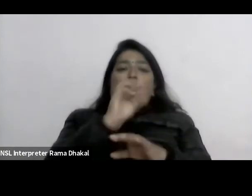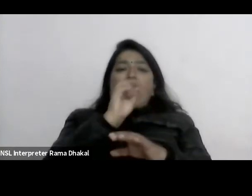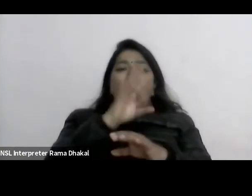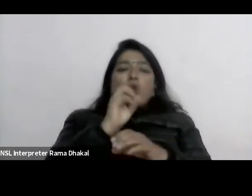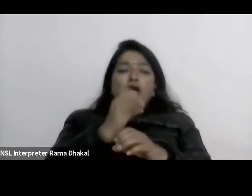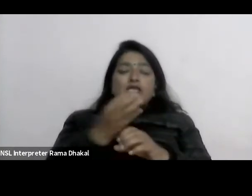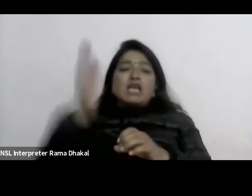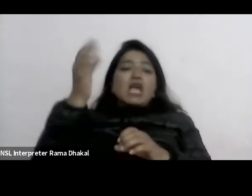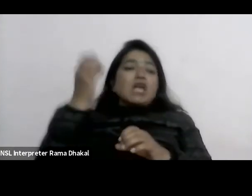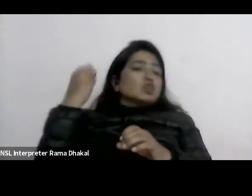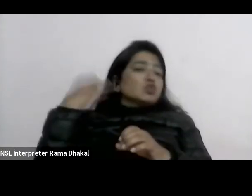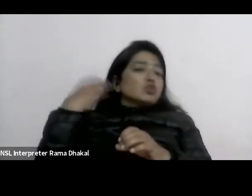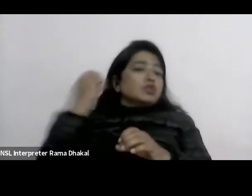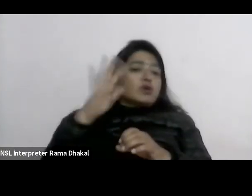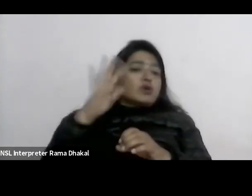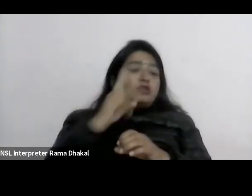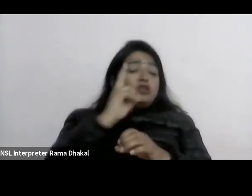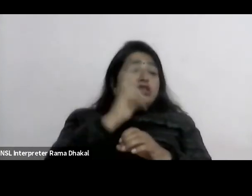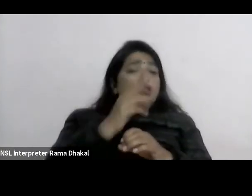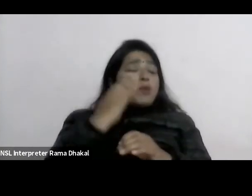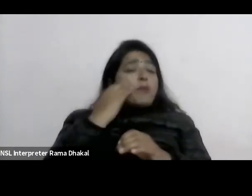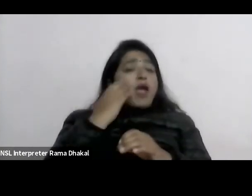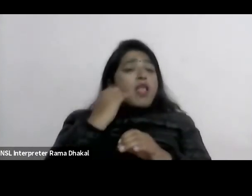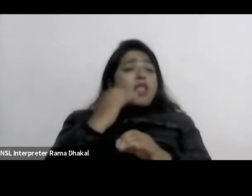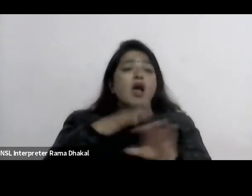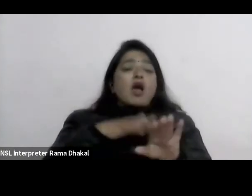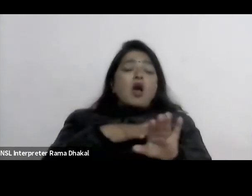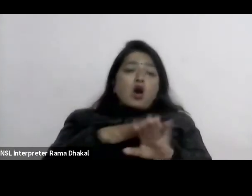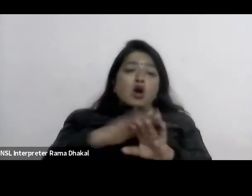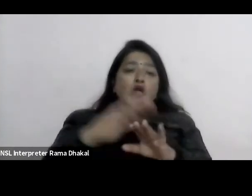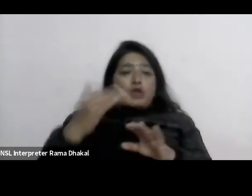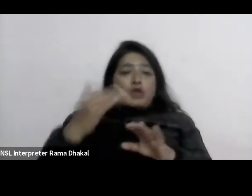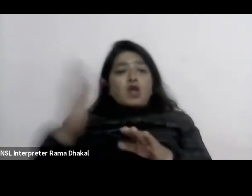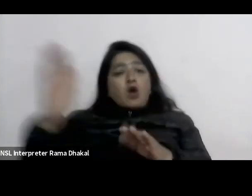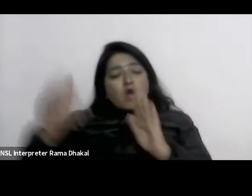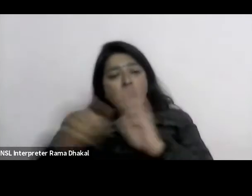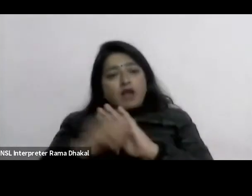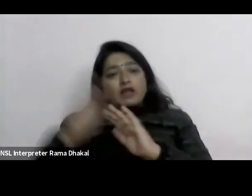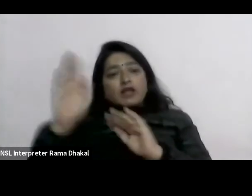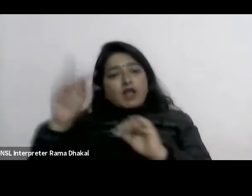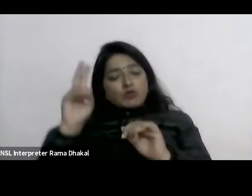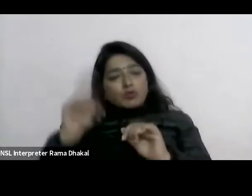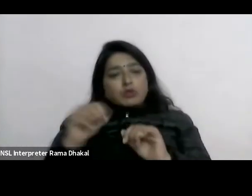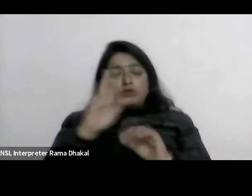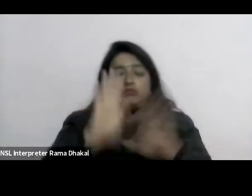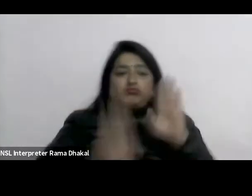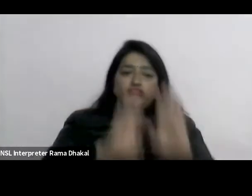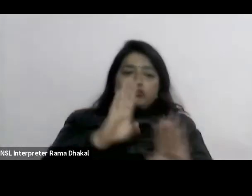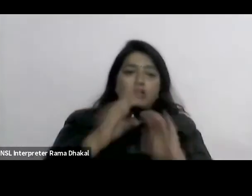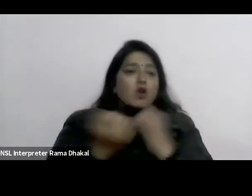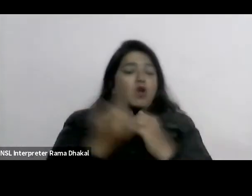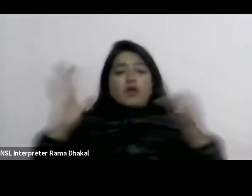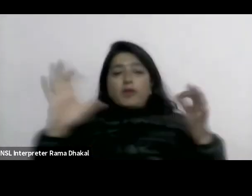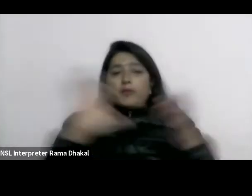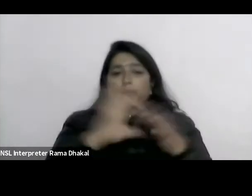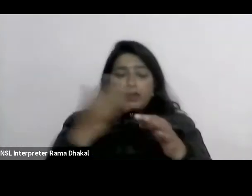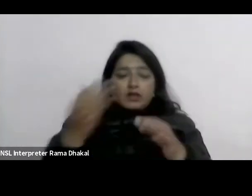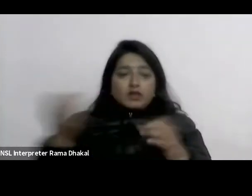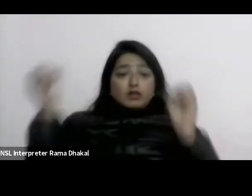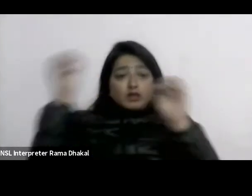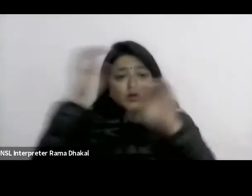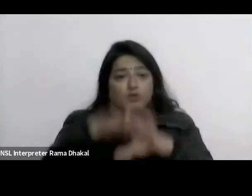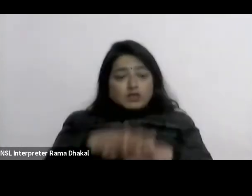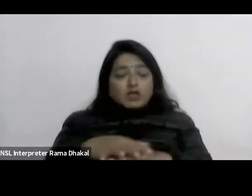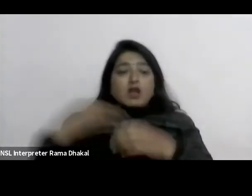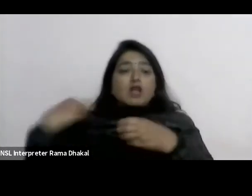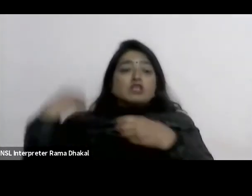silenced. If we do not do that, we will be guilty of being discriminatory. Inclusion and participation are important, but we